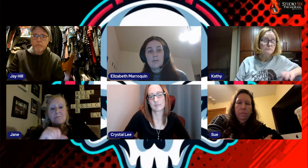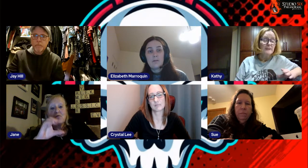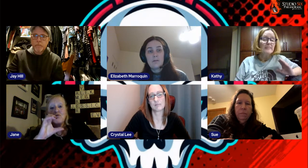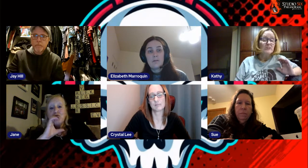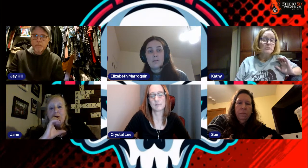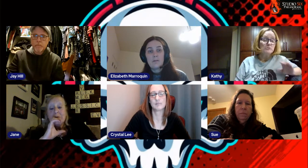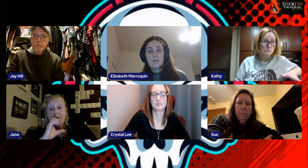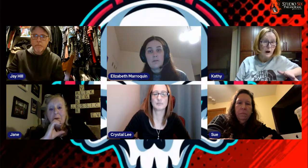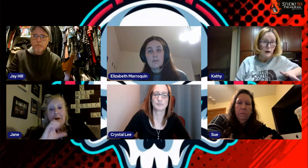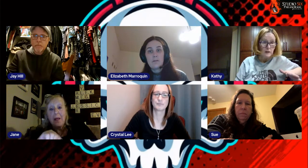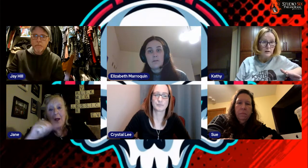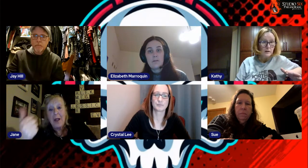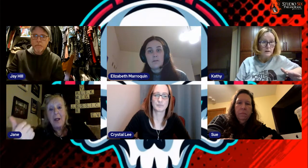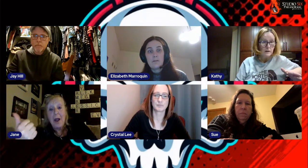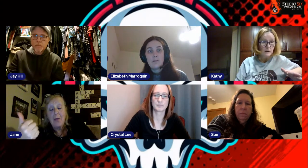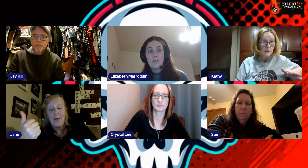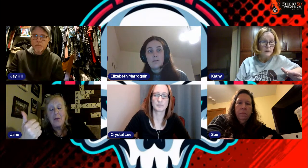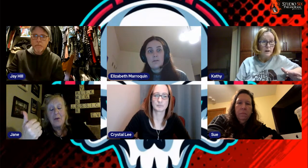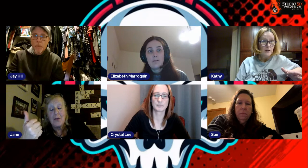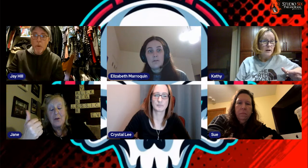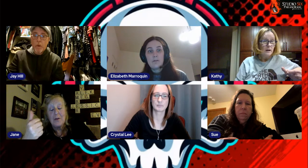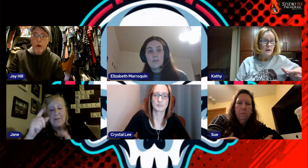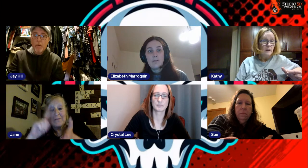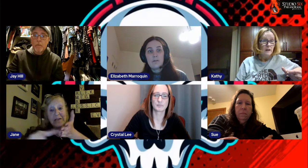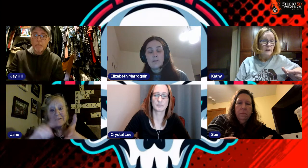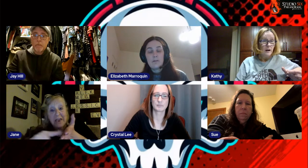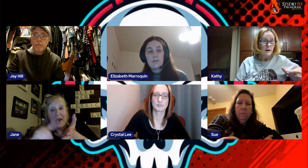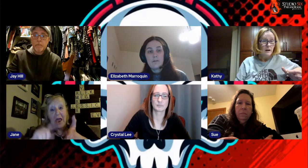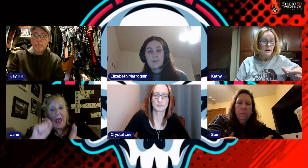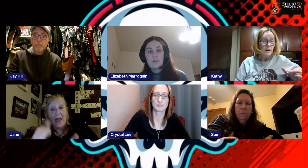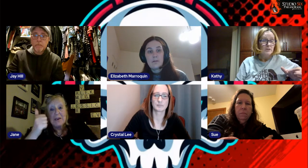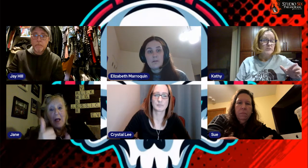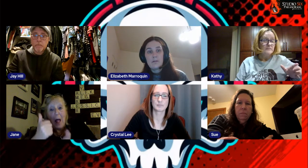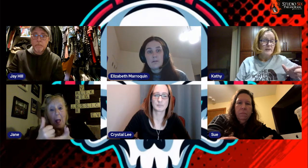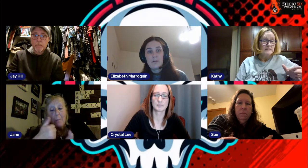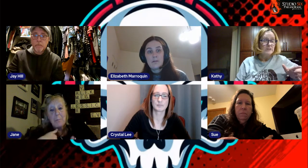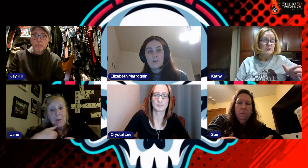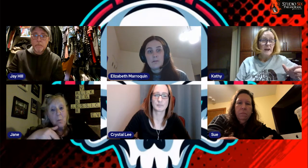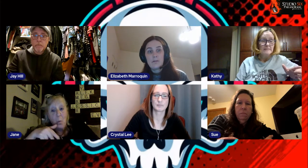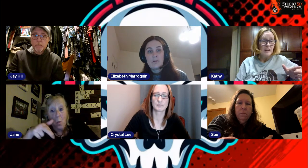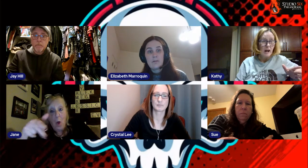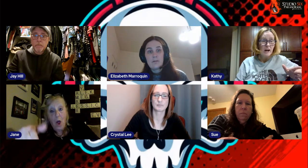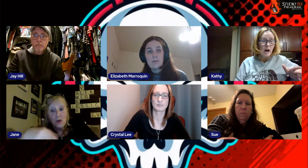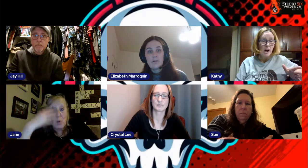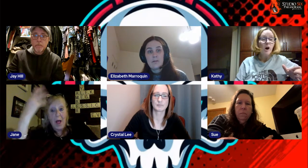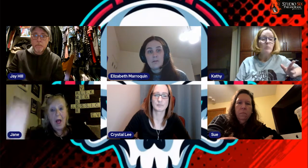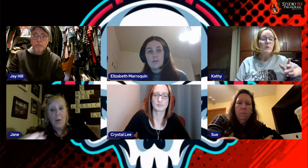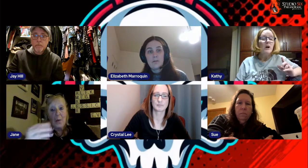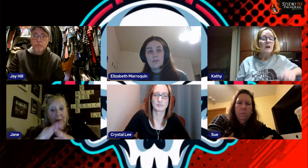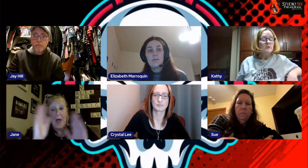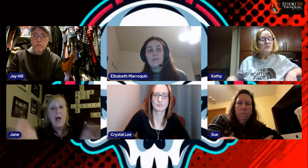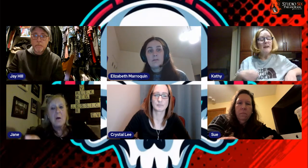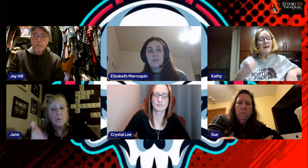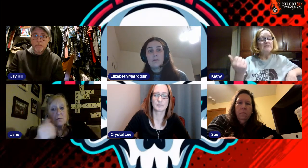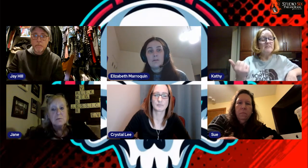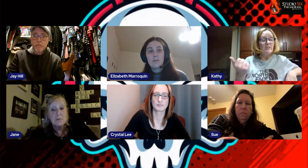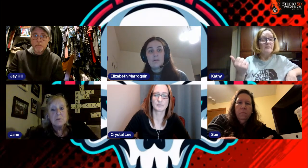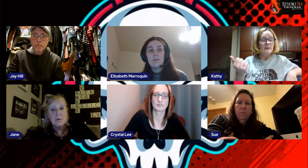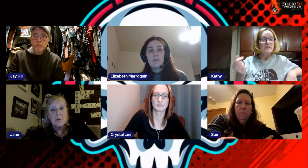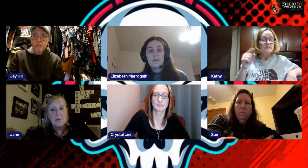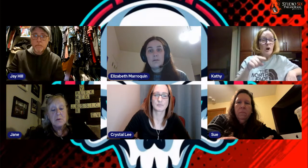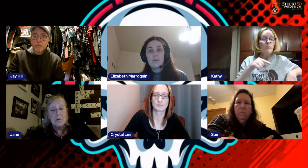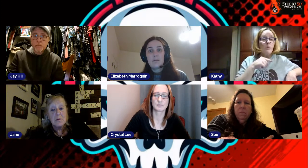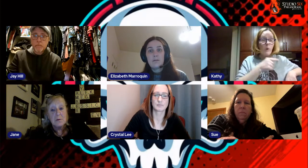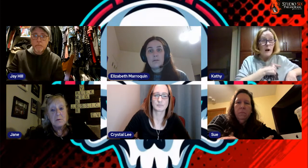She was running like she was drunk. Oh, wow. And she investigated. She had to help. So she had asked